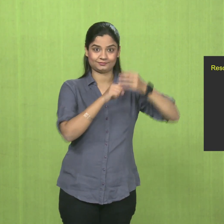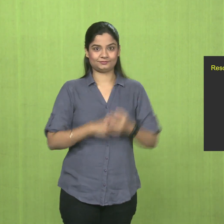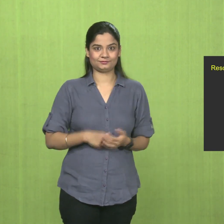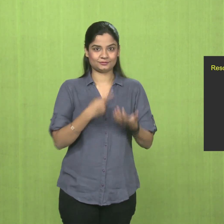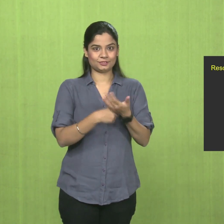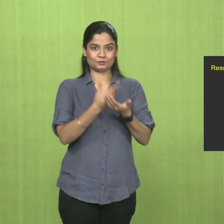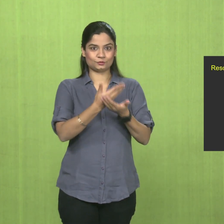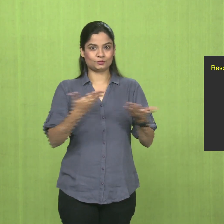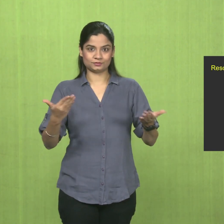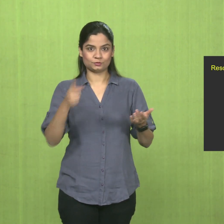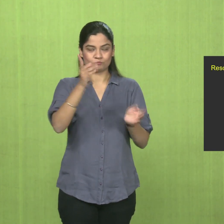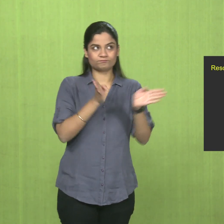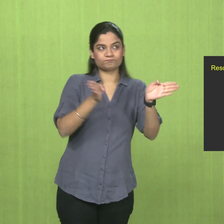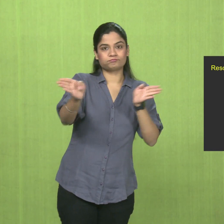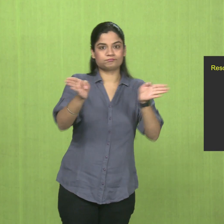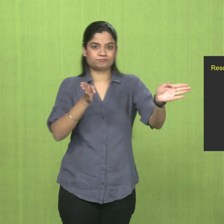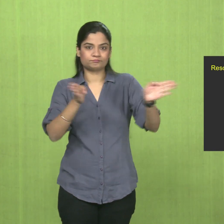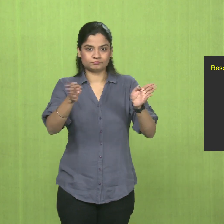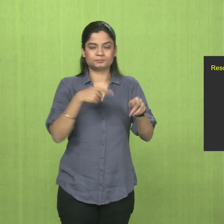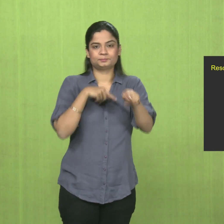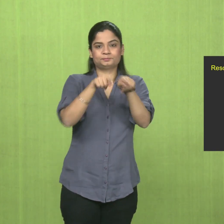Fourth characteristics, resources are